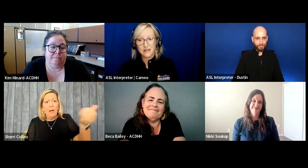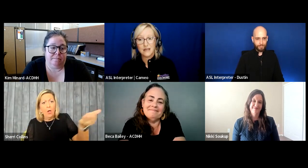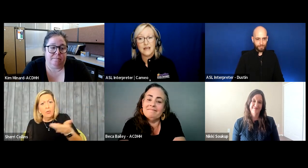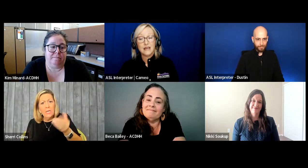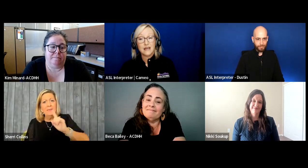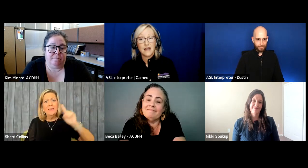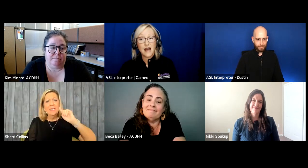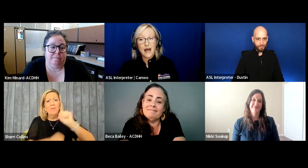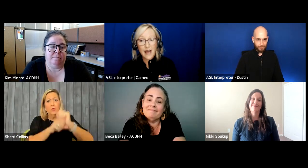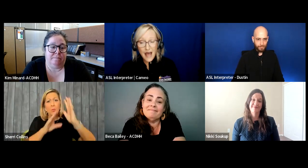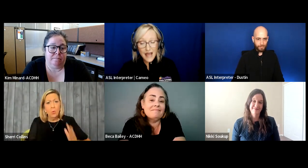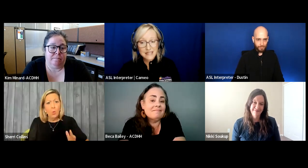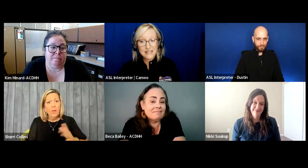it.